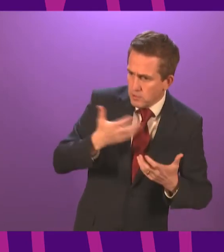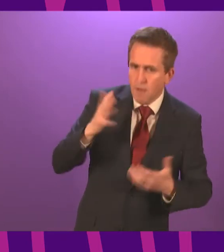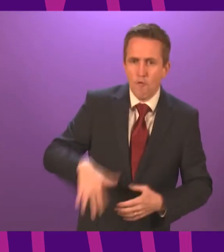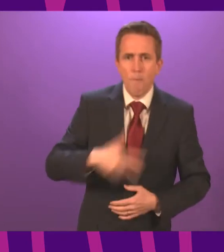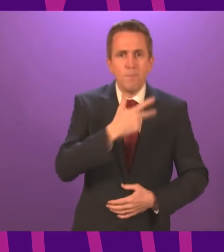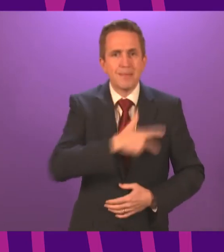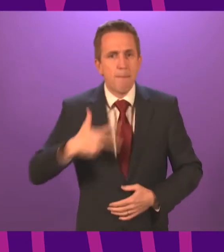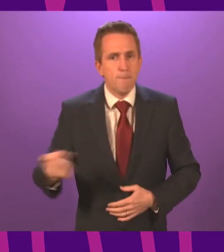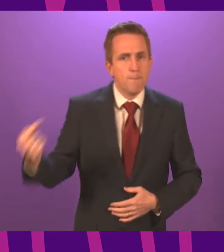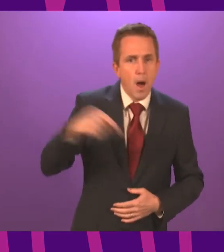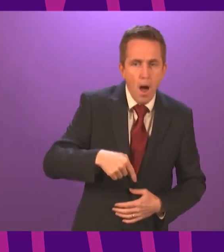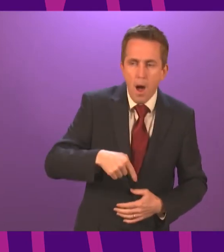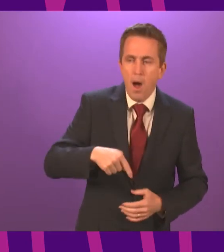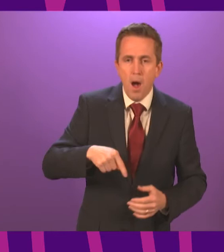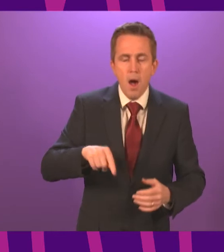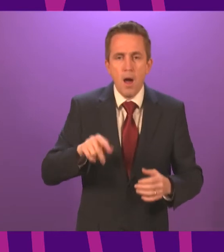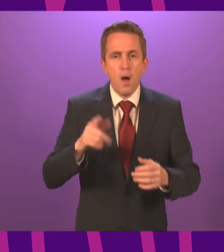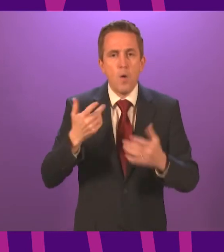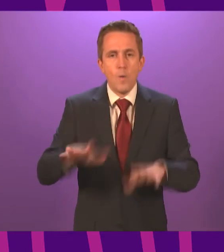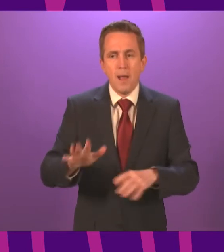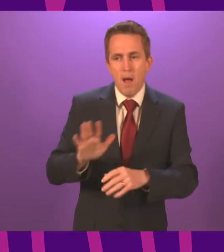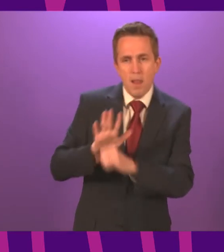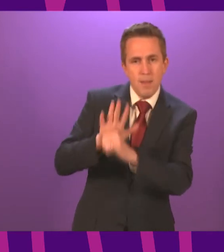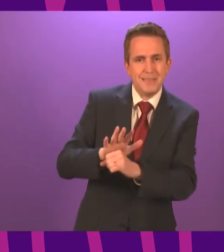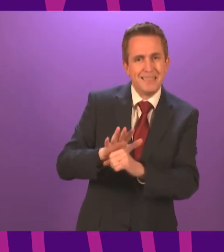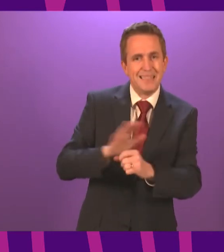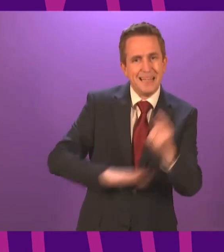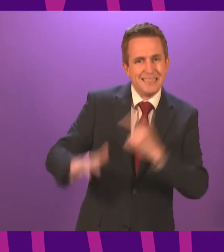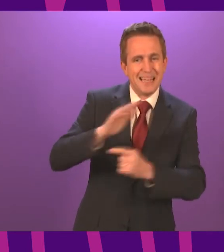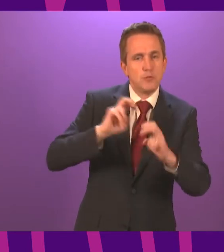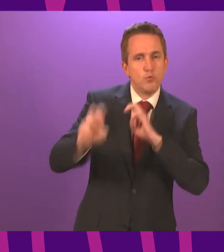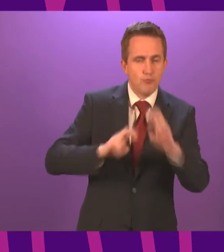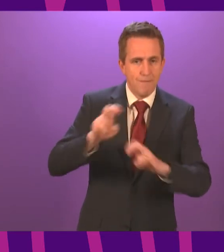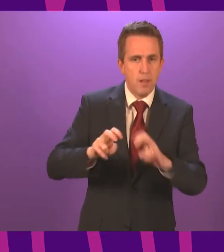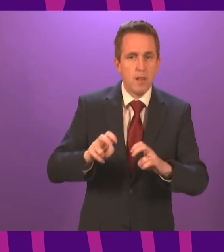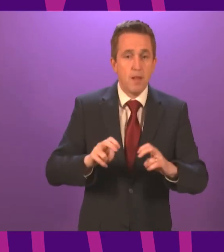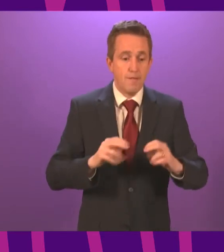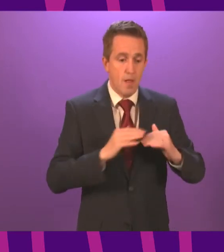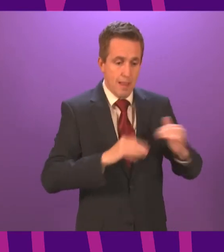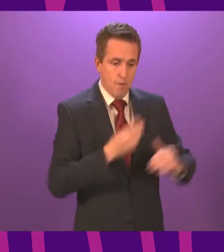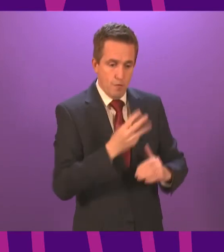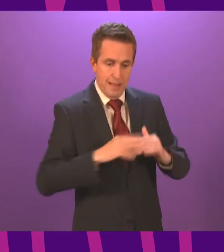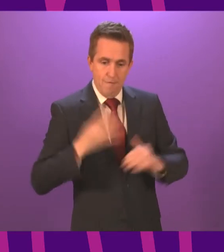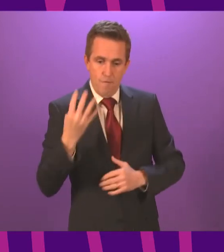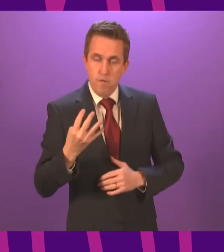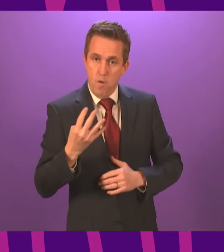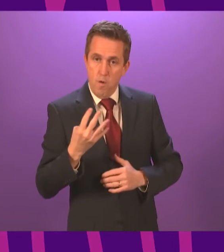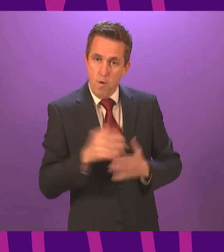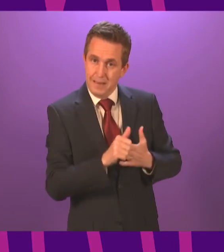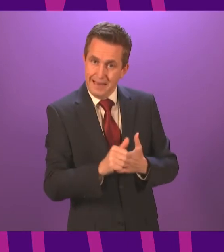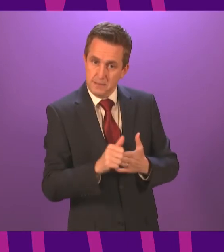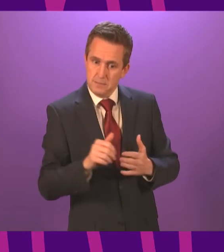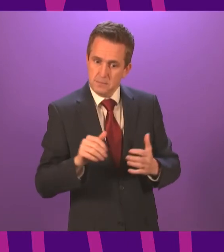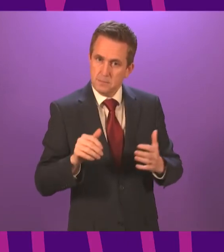Denmark, we have taken further action to restrict international travel. For Level 3 and 4 residents, the guidance, and from tomorrow the